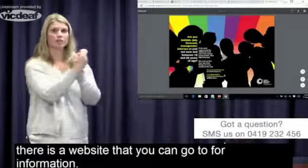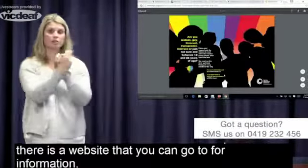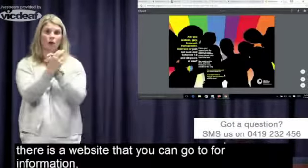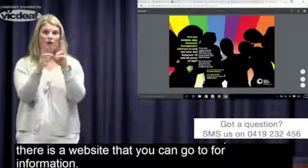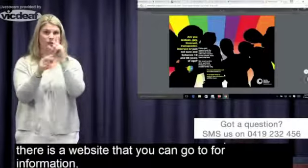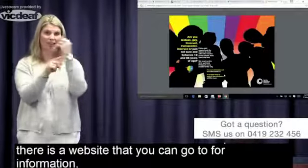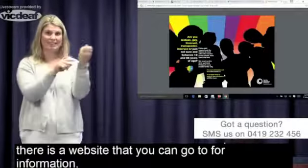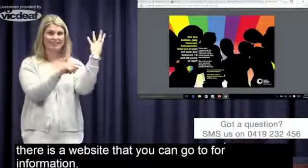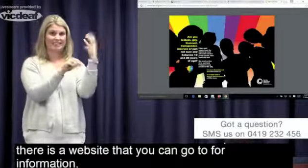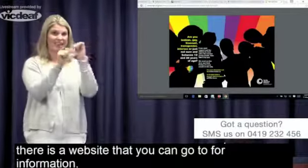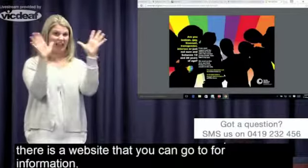There we go, it's up on the screen.